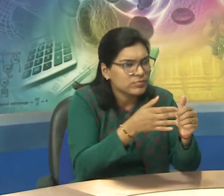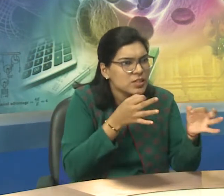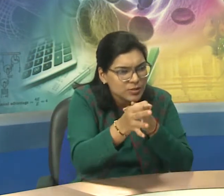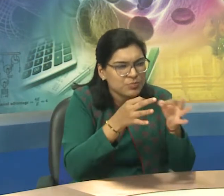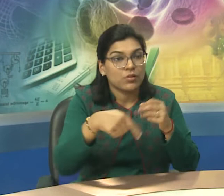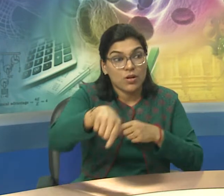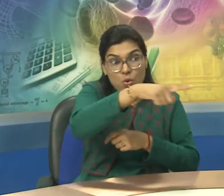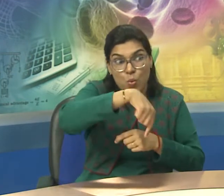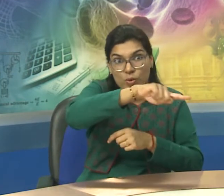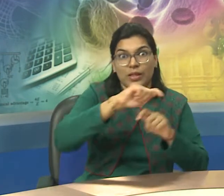provide